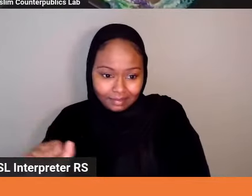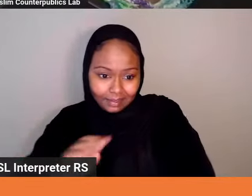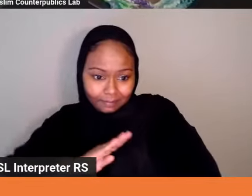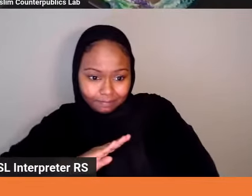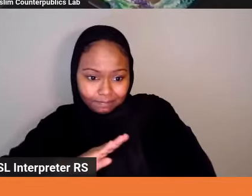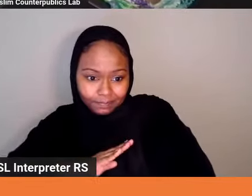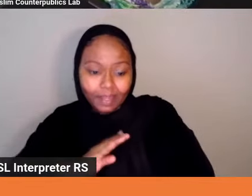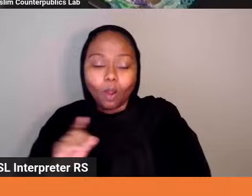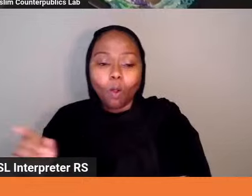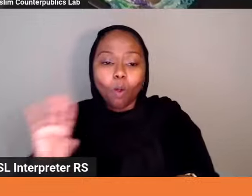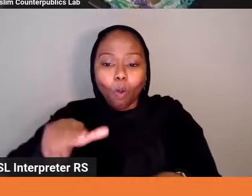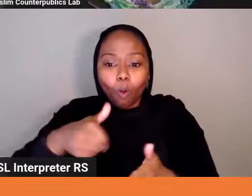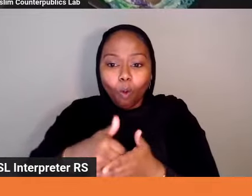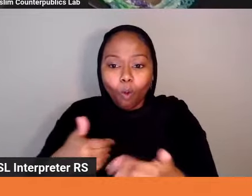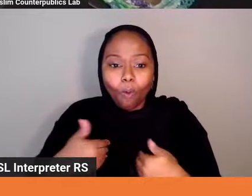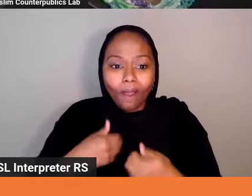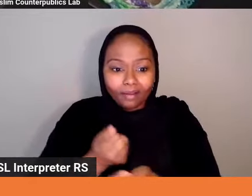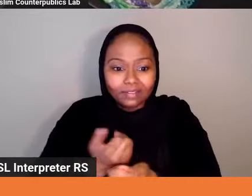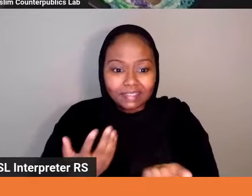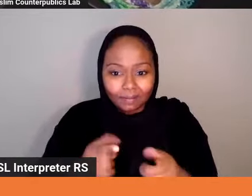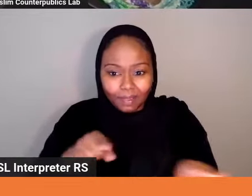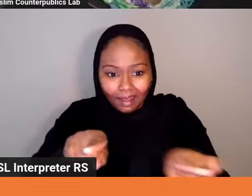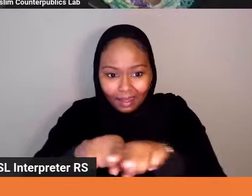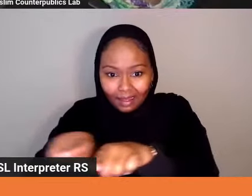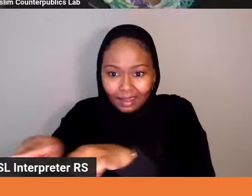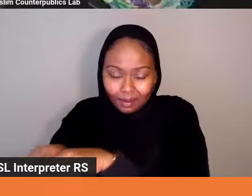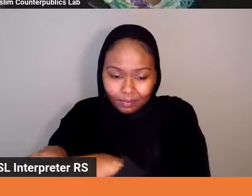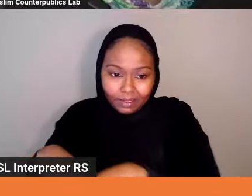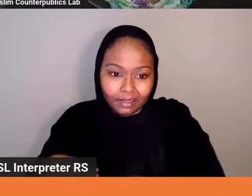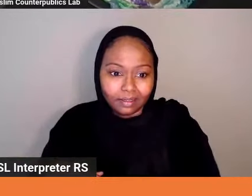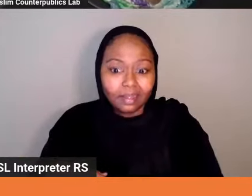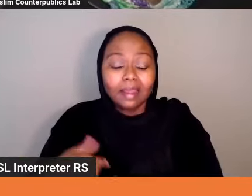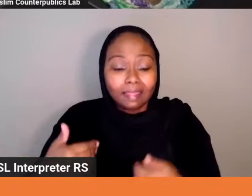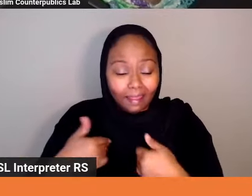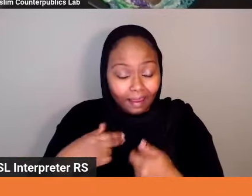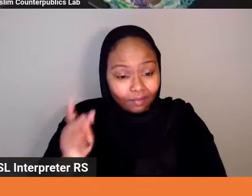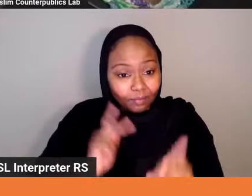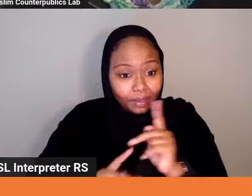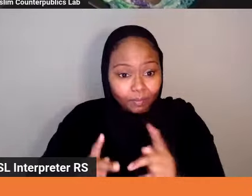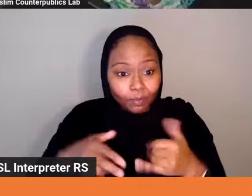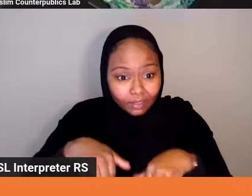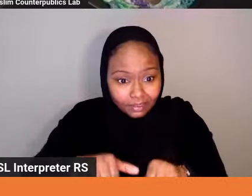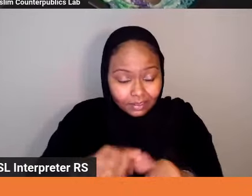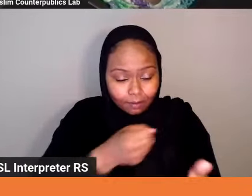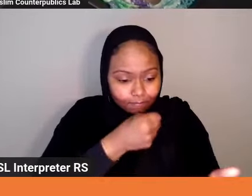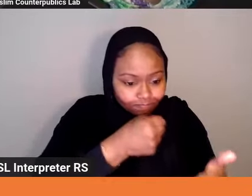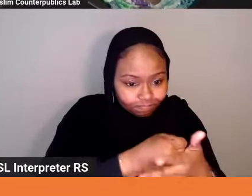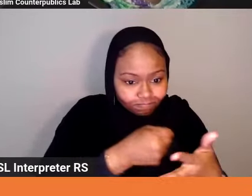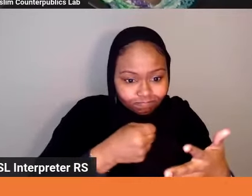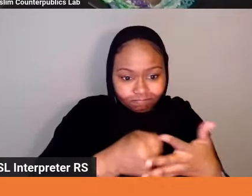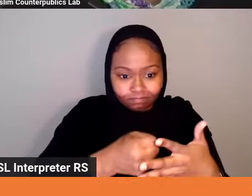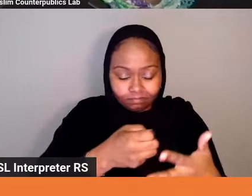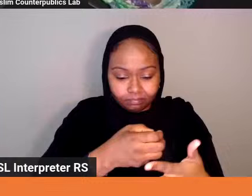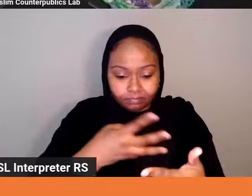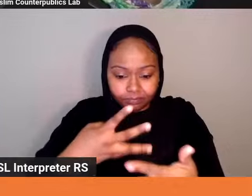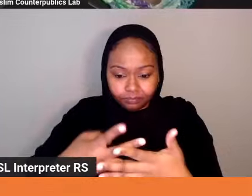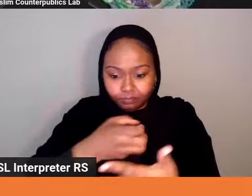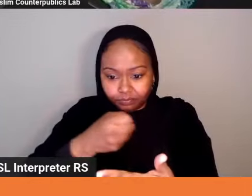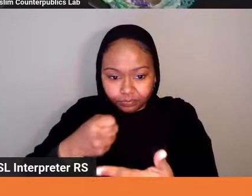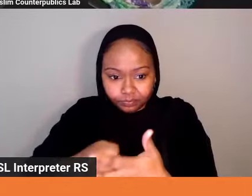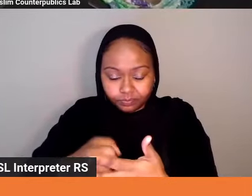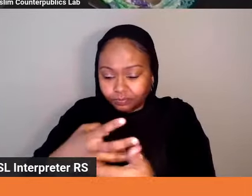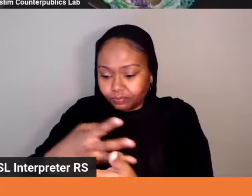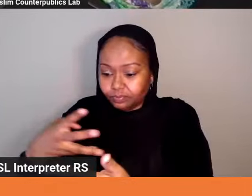something in common: incarceration in the context of occupation, which adds an additional layer to the already existing